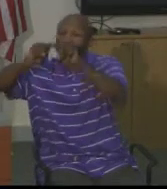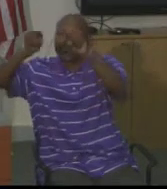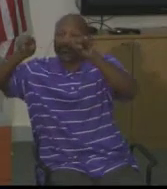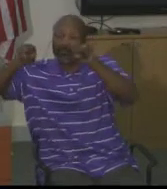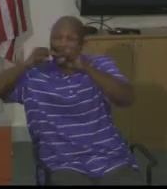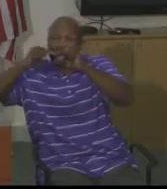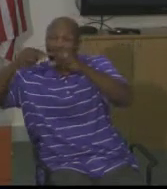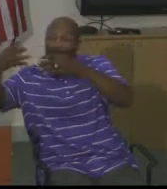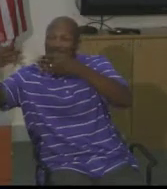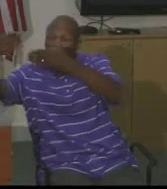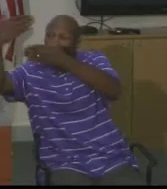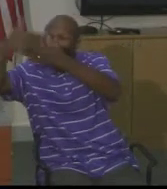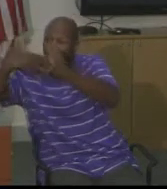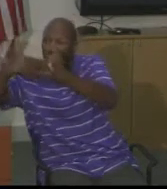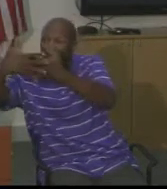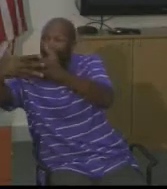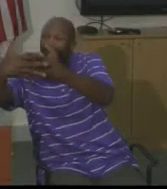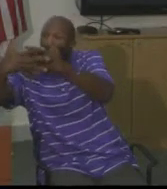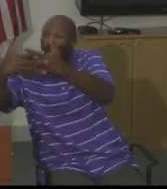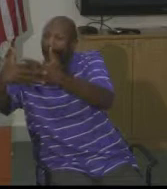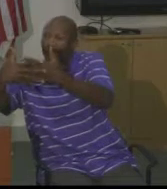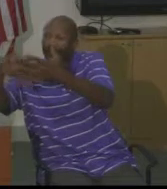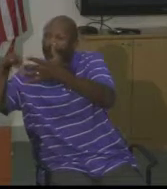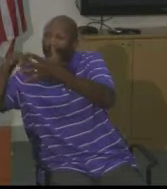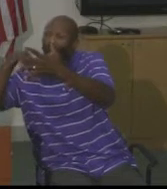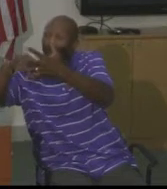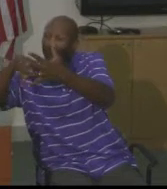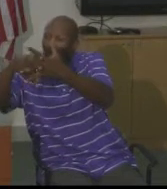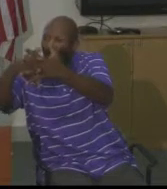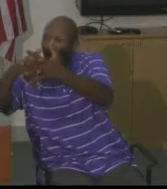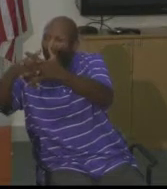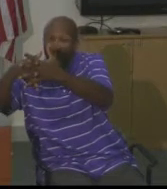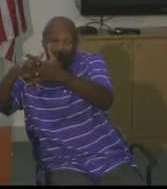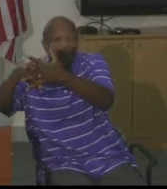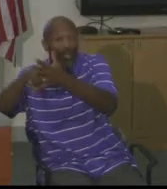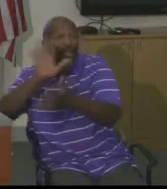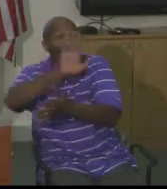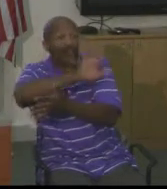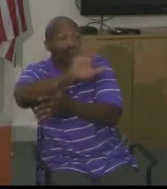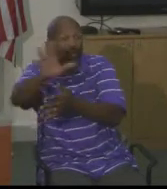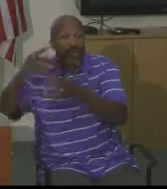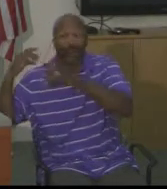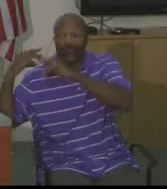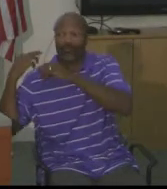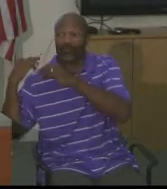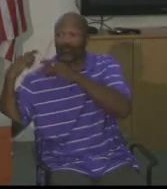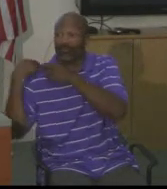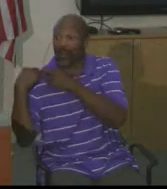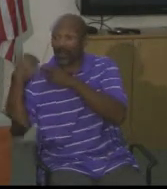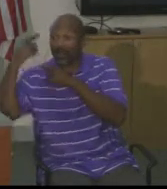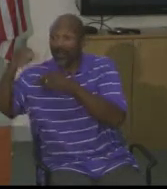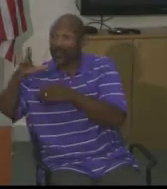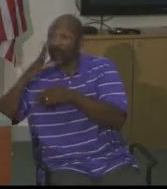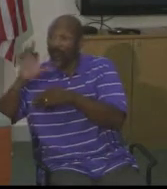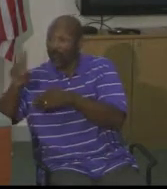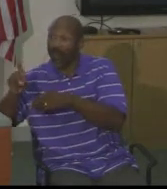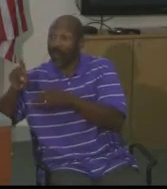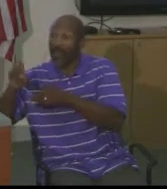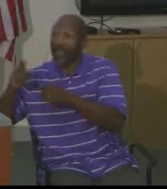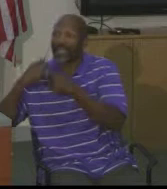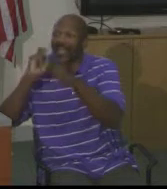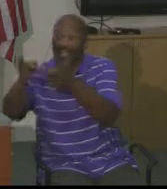panel that went around all the holes. It was the responsibility of the motherboard manufacturer to provide that